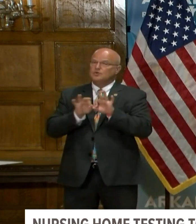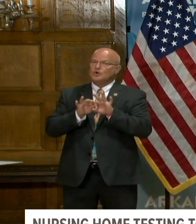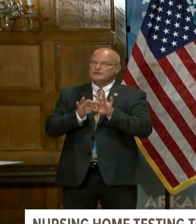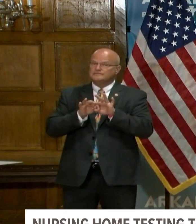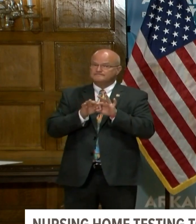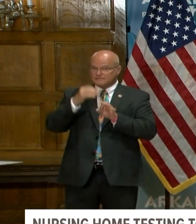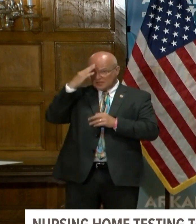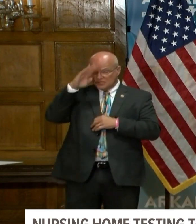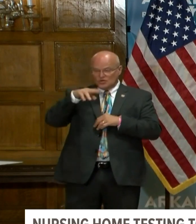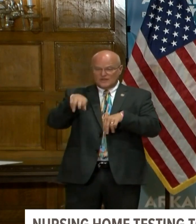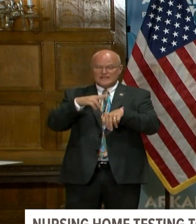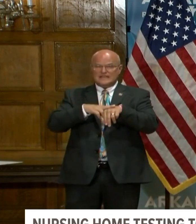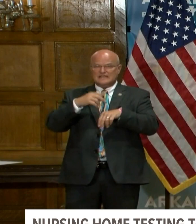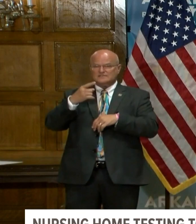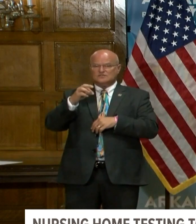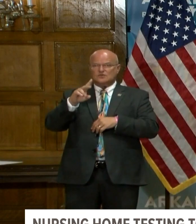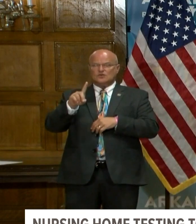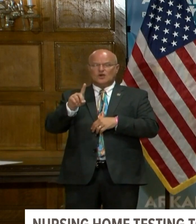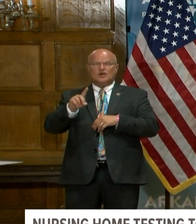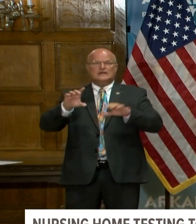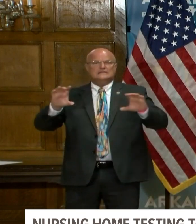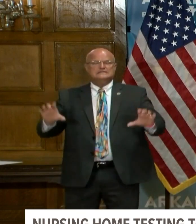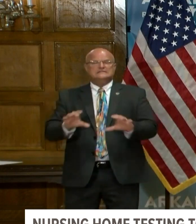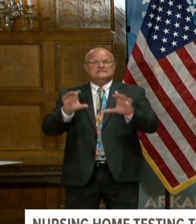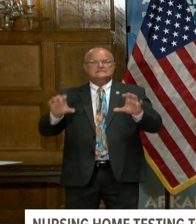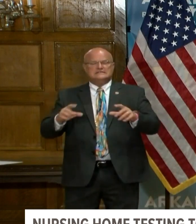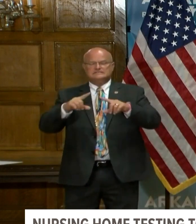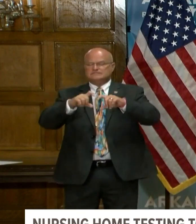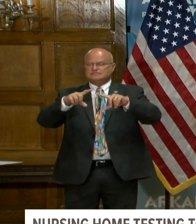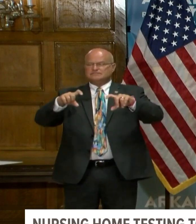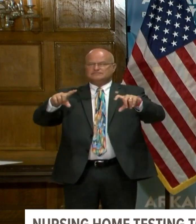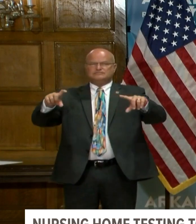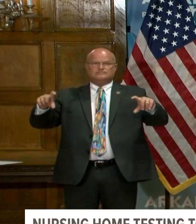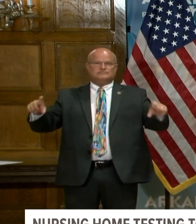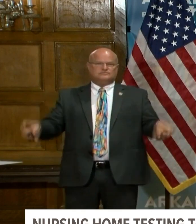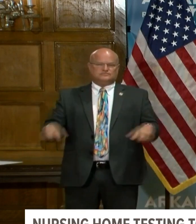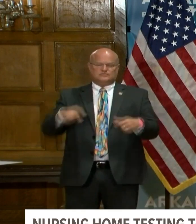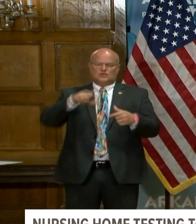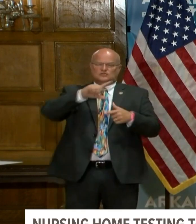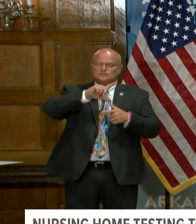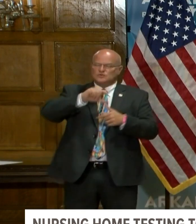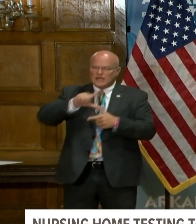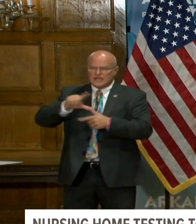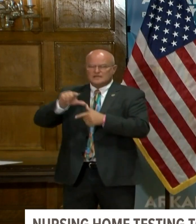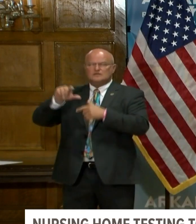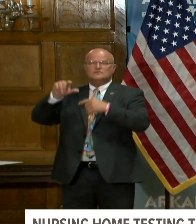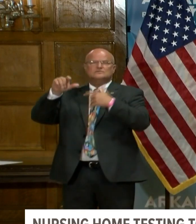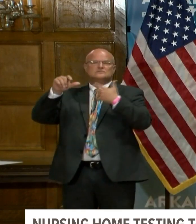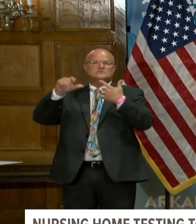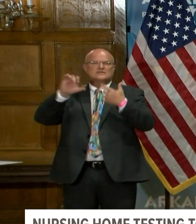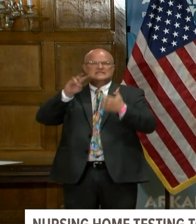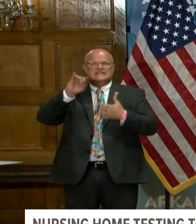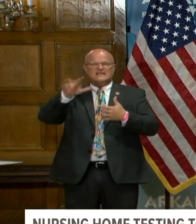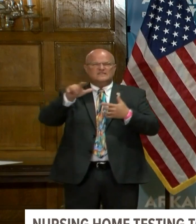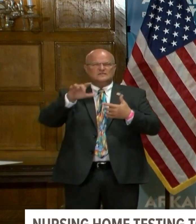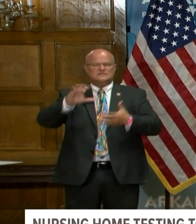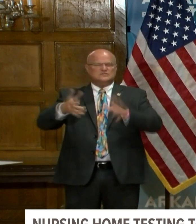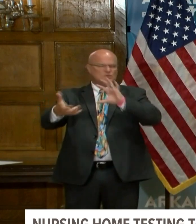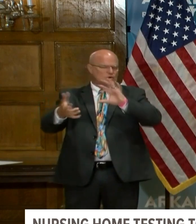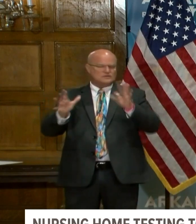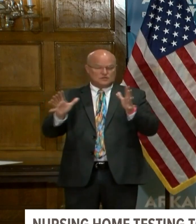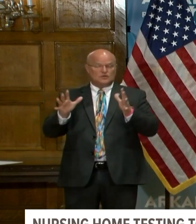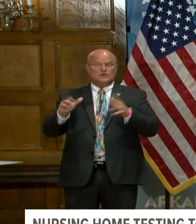important. As you know, the National Guard carries out missions in terms of tornadoes, civil disorder,